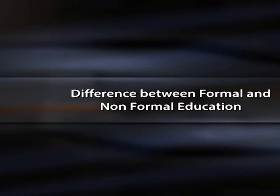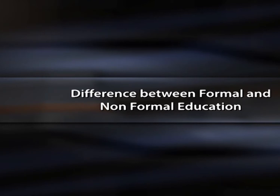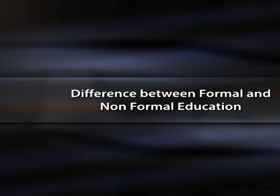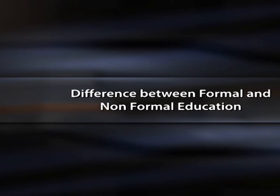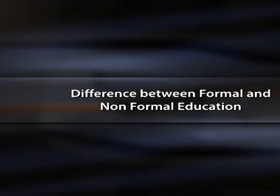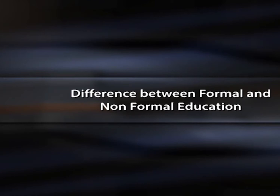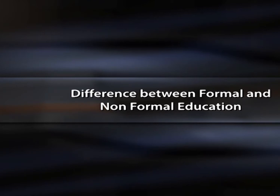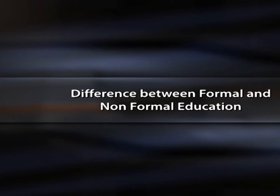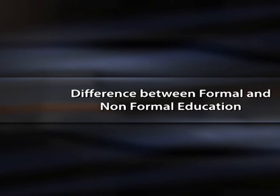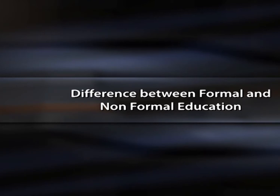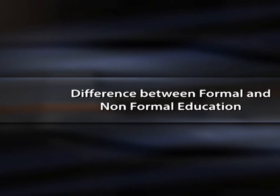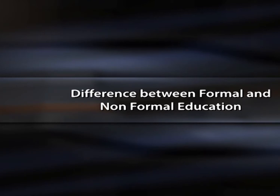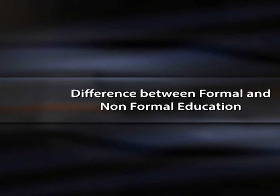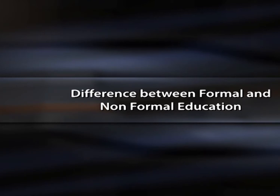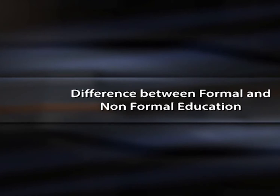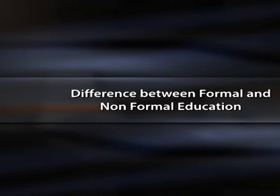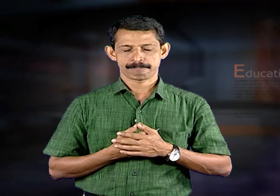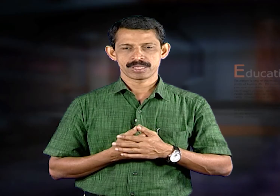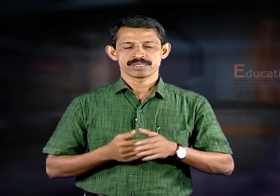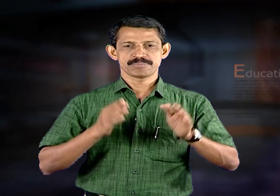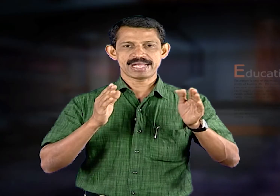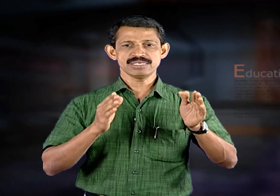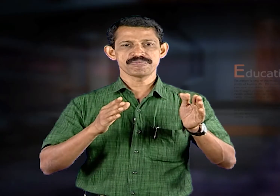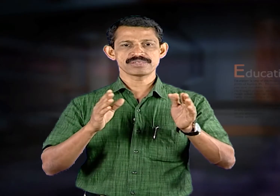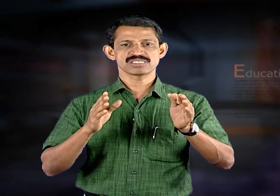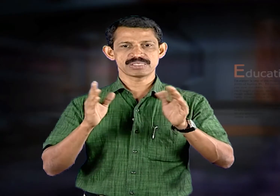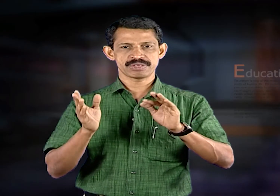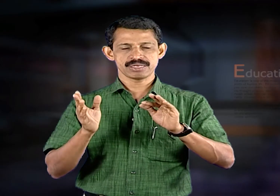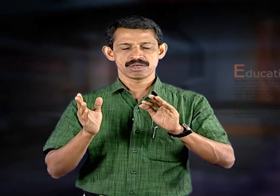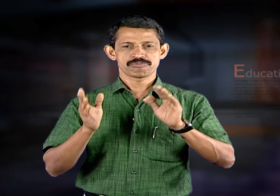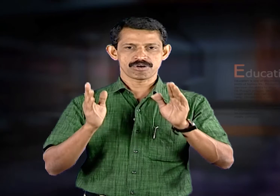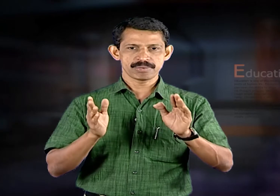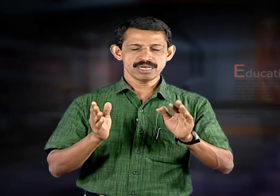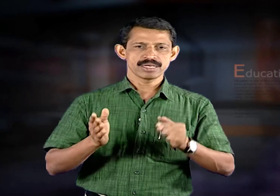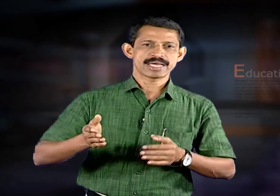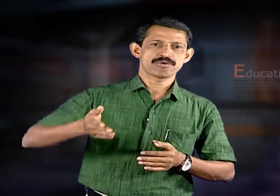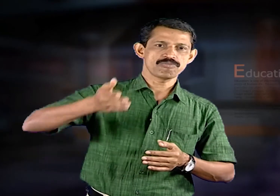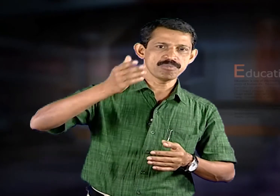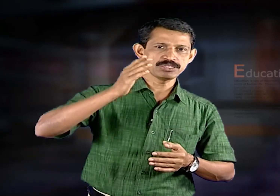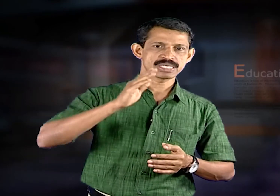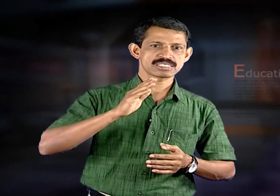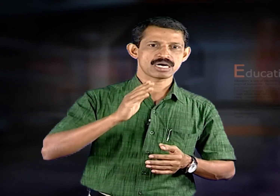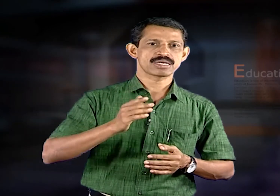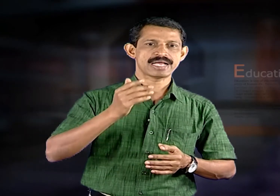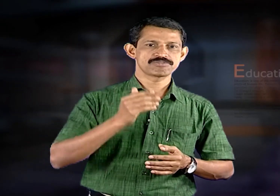and non-formal education. The major differences between formal and non-formal education are as